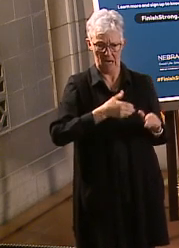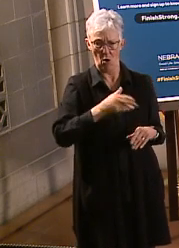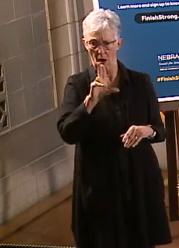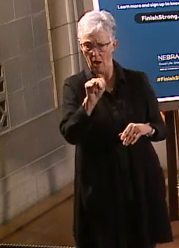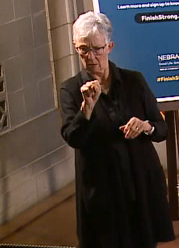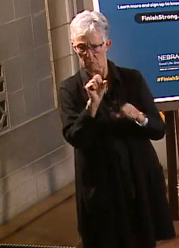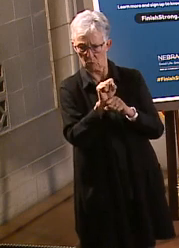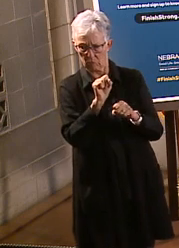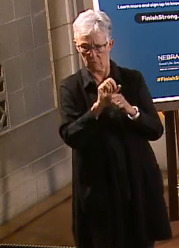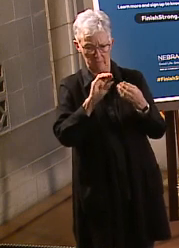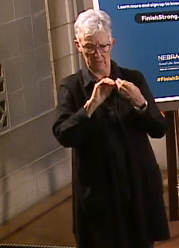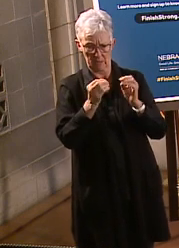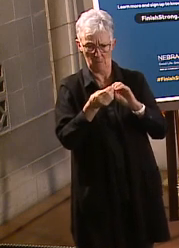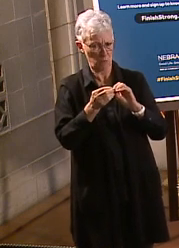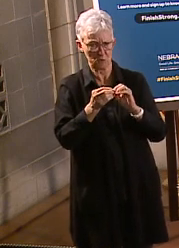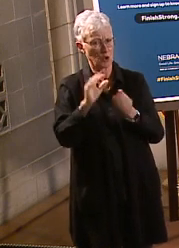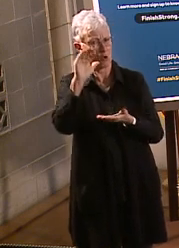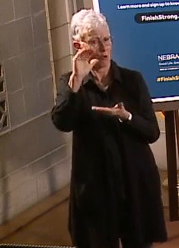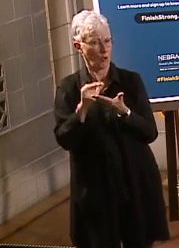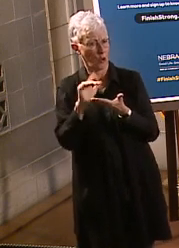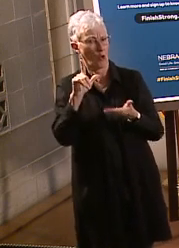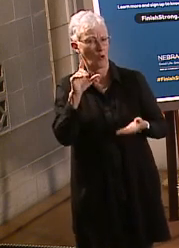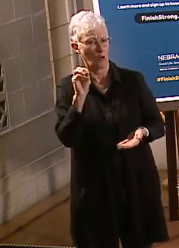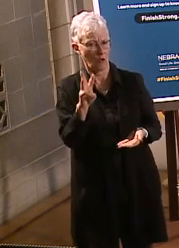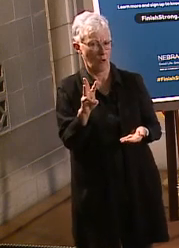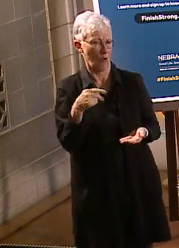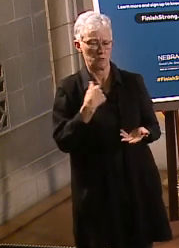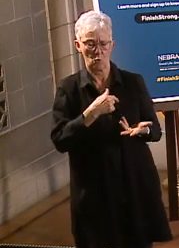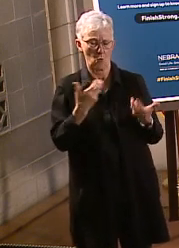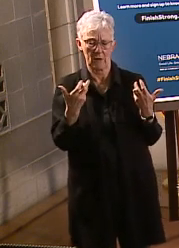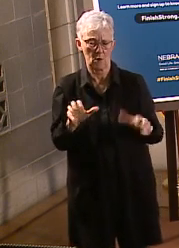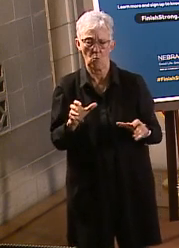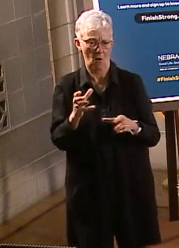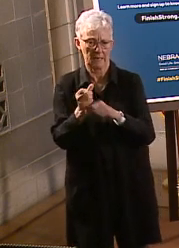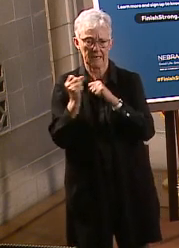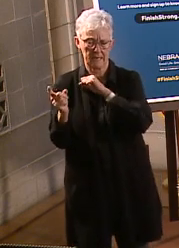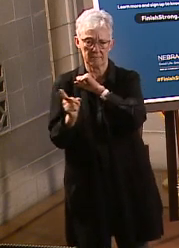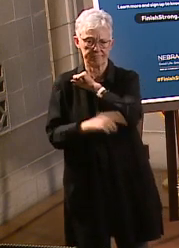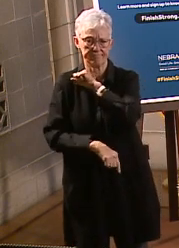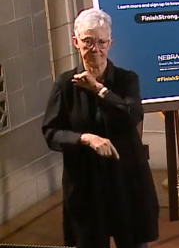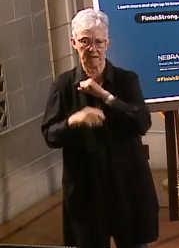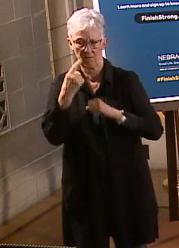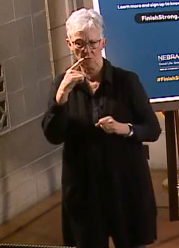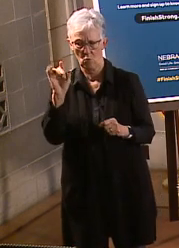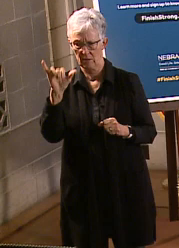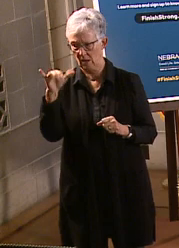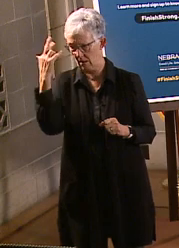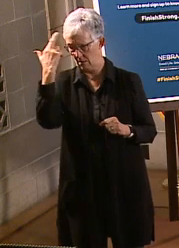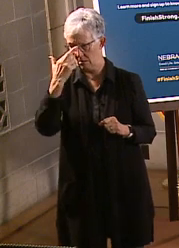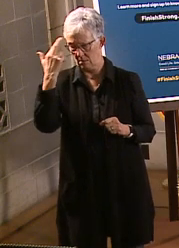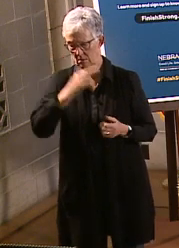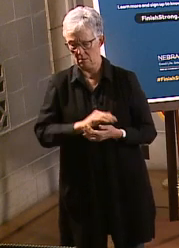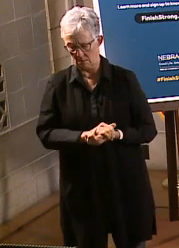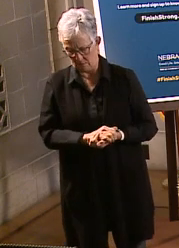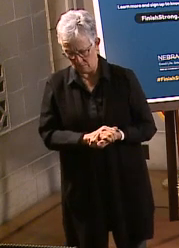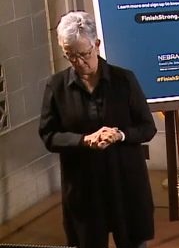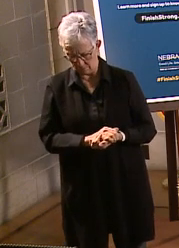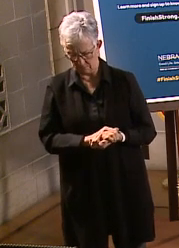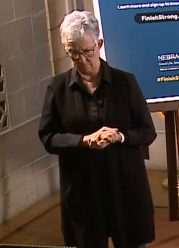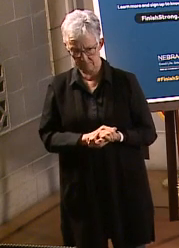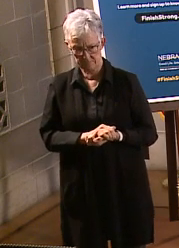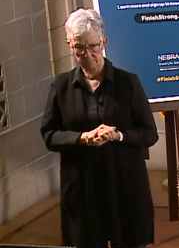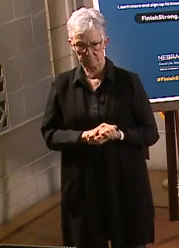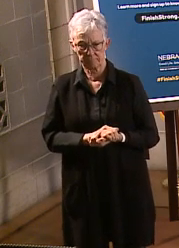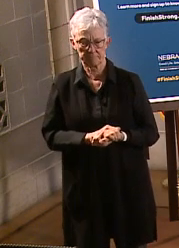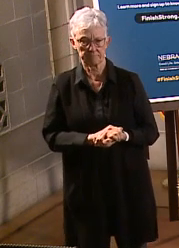about that, because that's, again, Iowa, Nebraska, Kansas, we're the ones that are going to be disadvantaged by what Congress is proposing. All right,